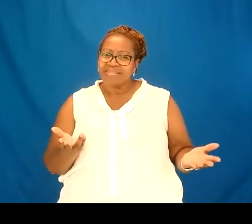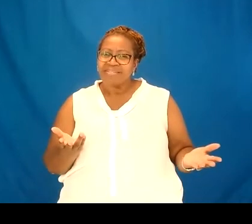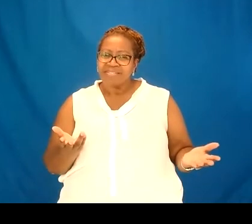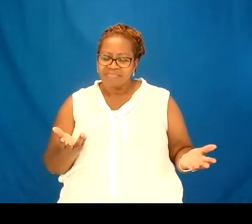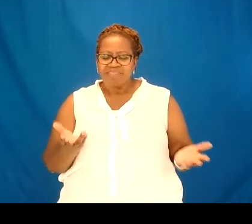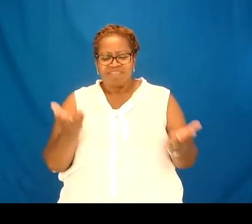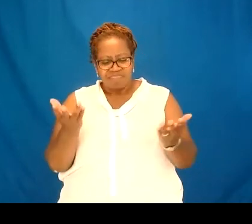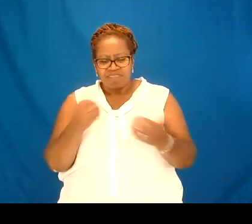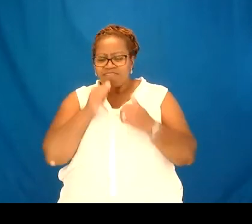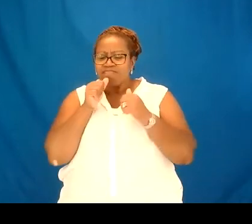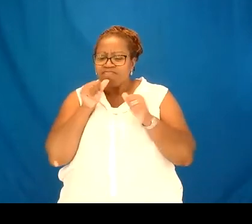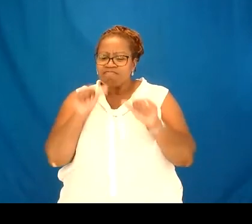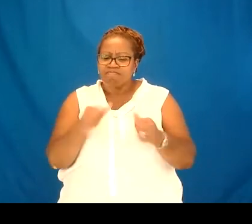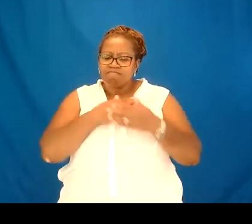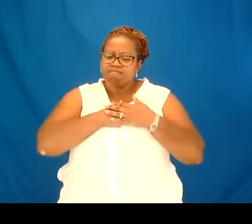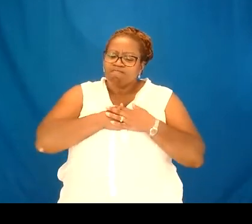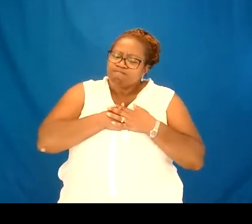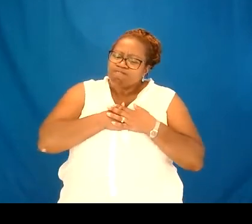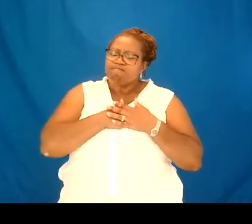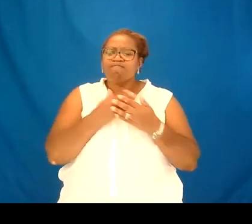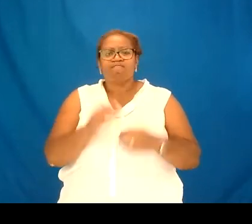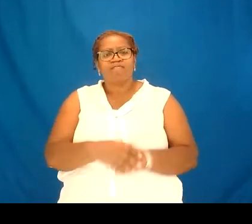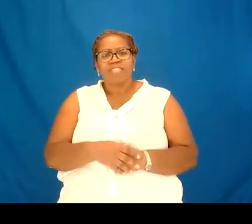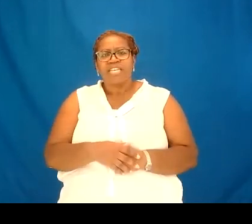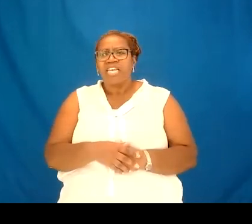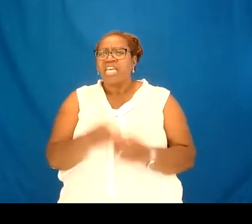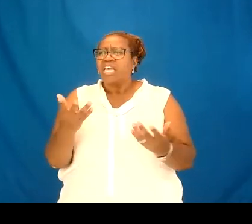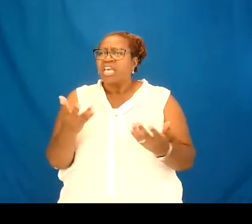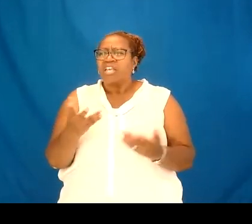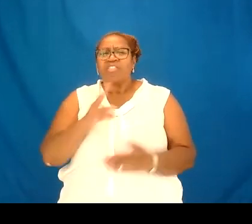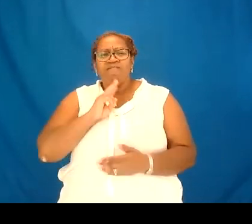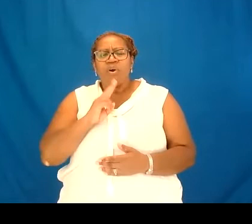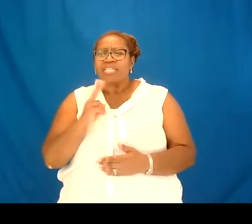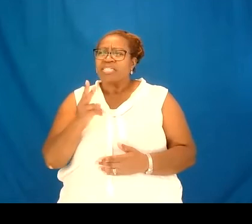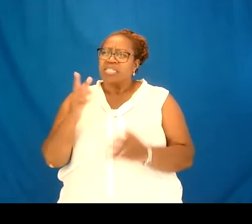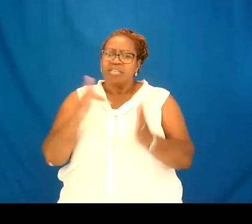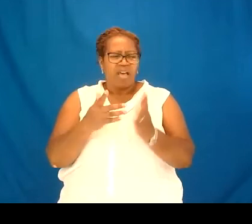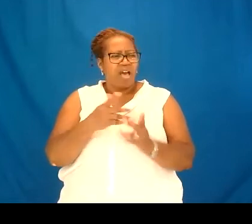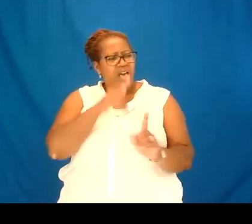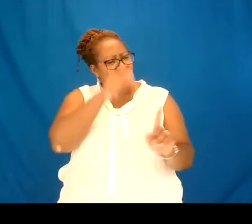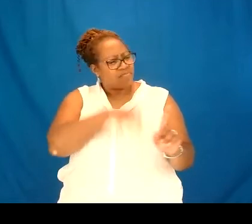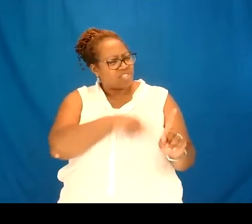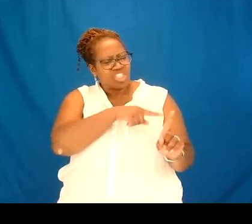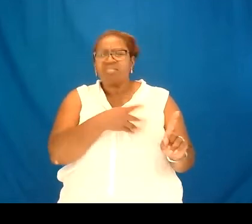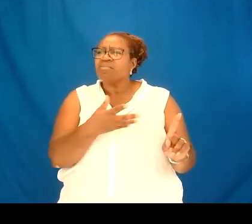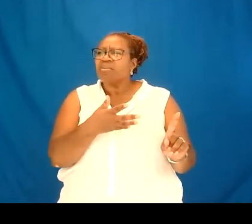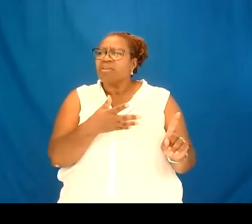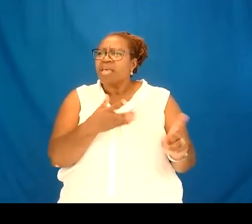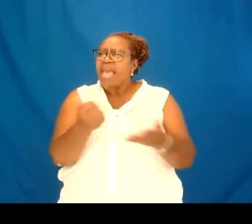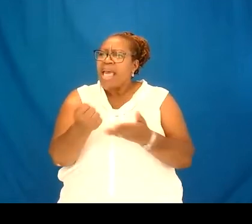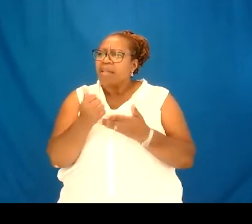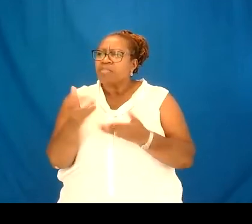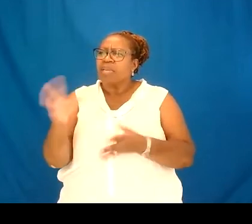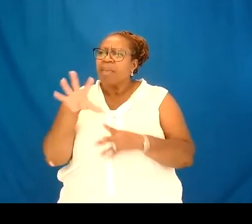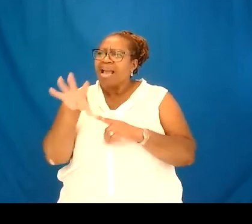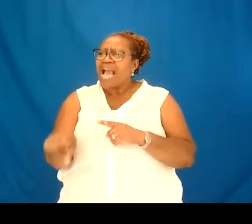much compassion in the voice of the one who helped him catch the fish in the first place. He could have